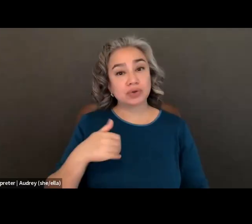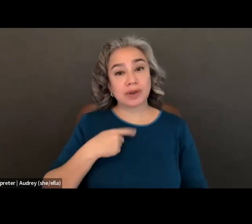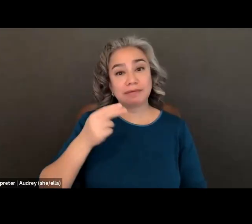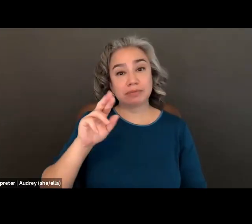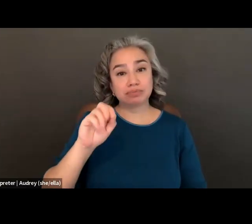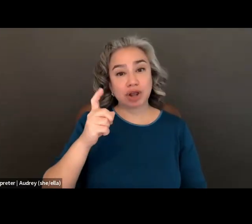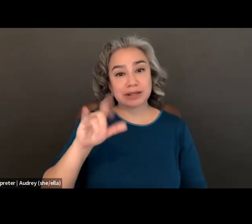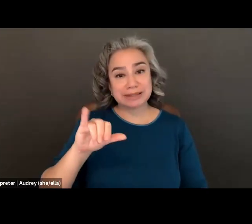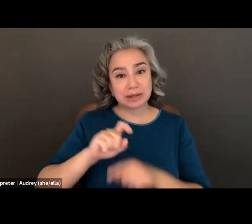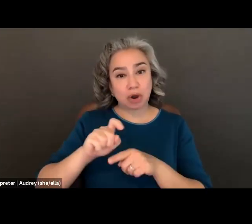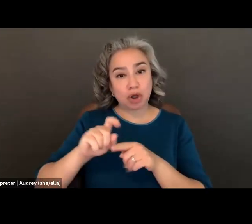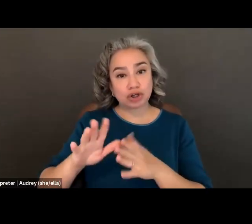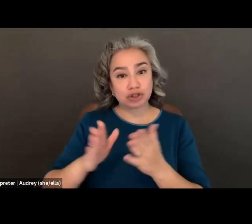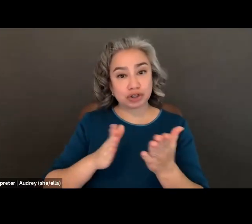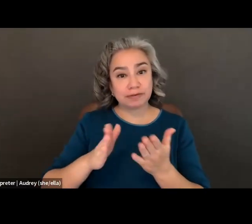service.